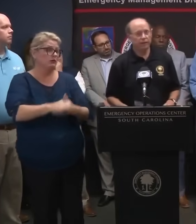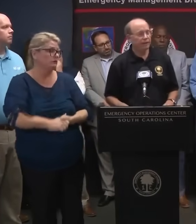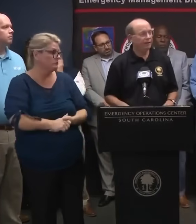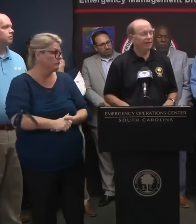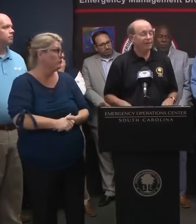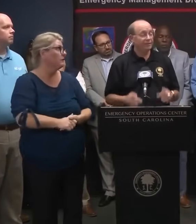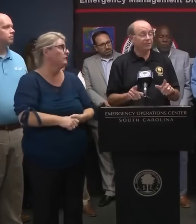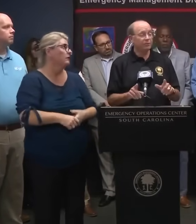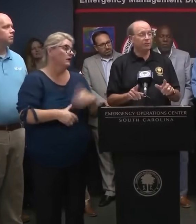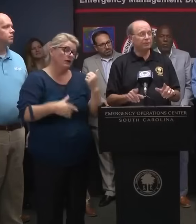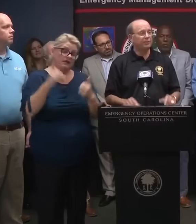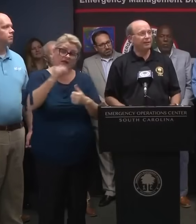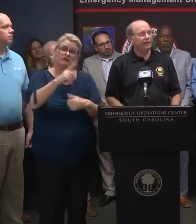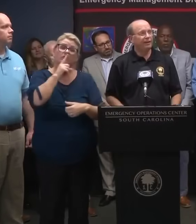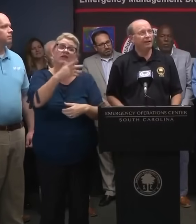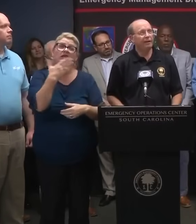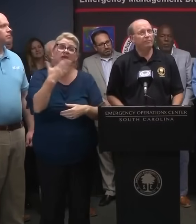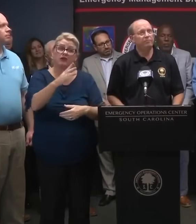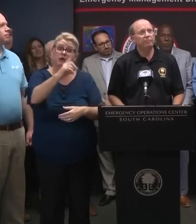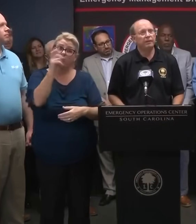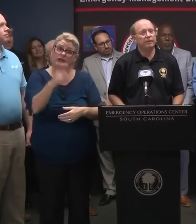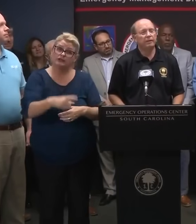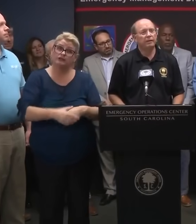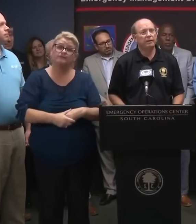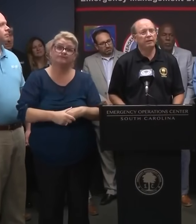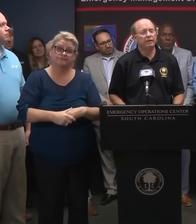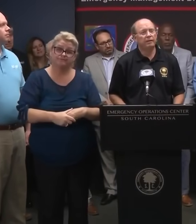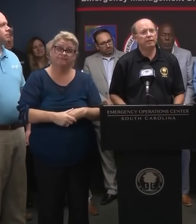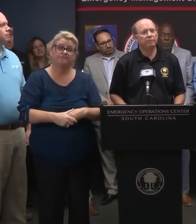School. That's a good question.